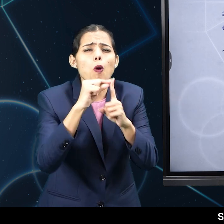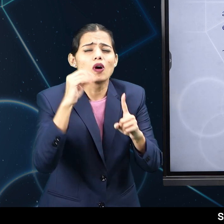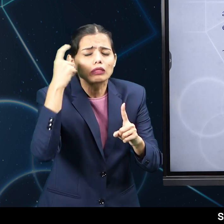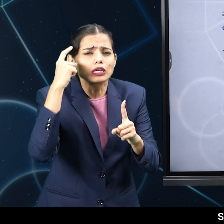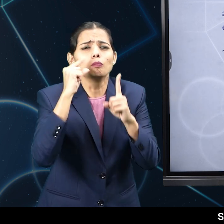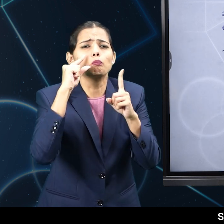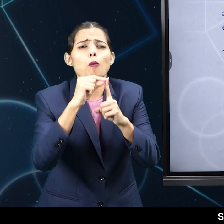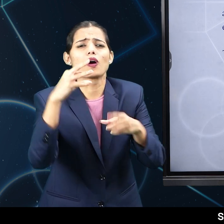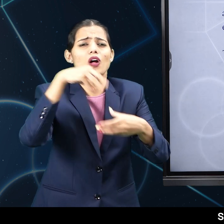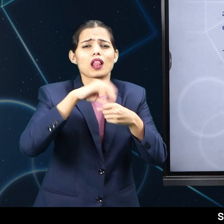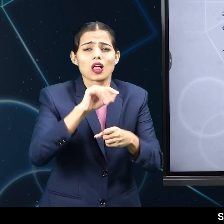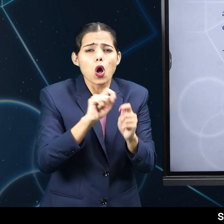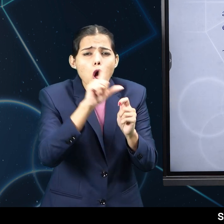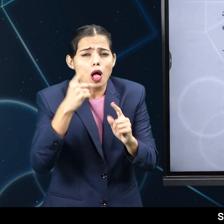space are equally likely.